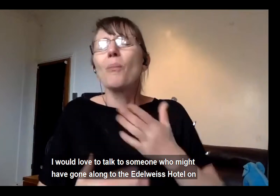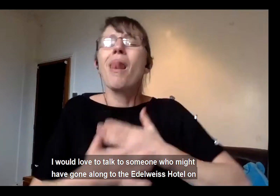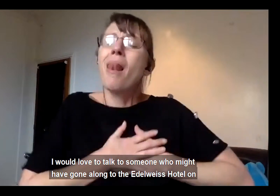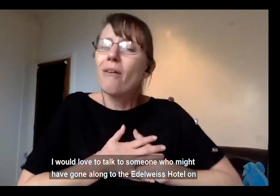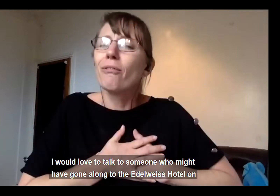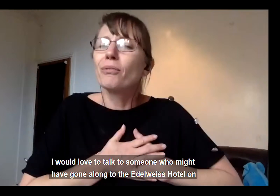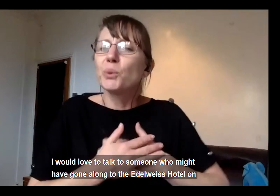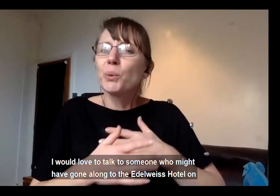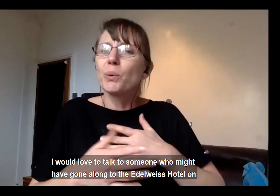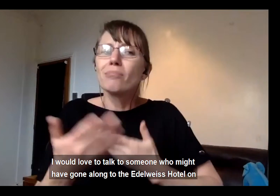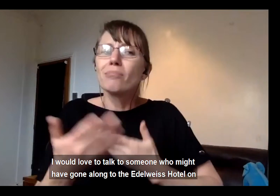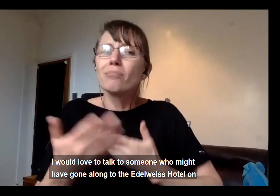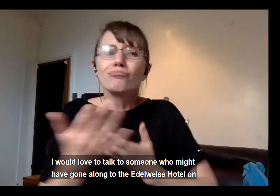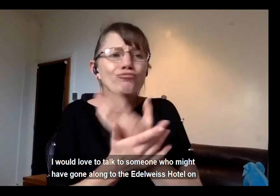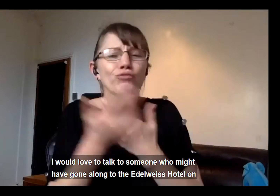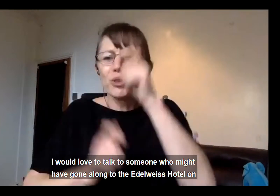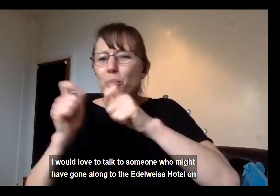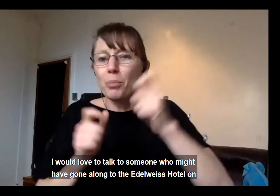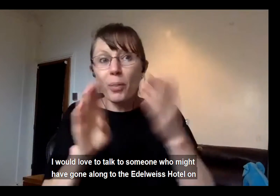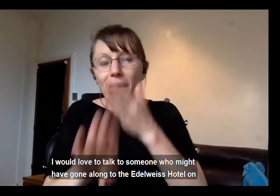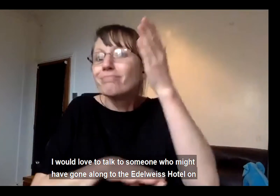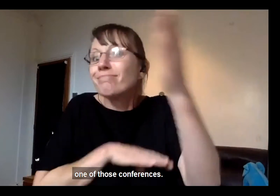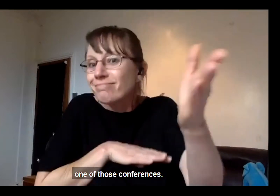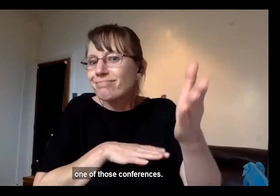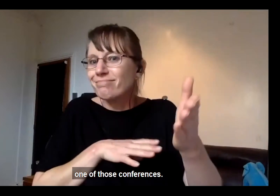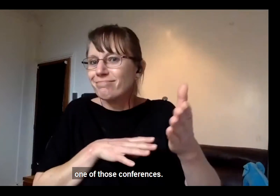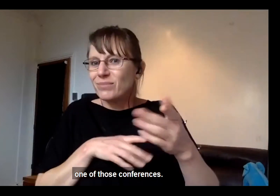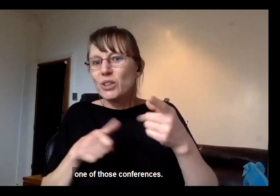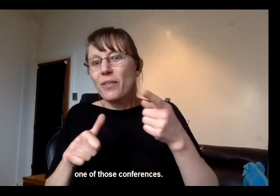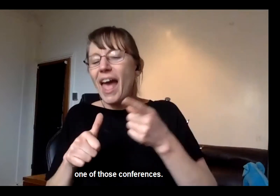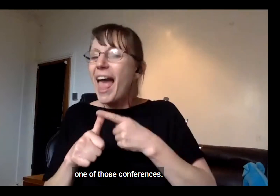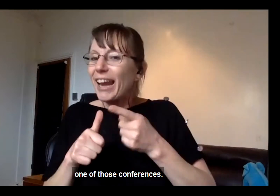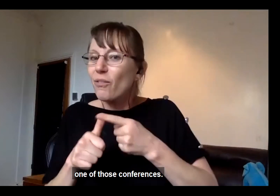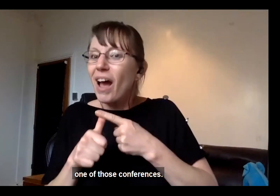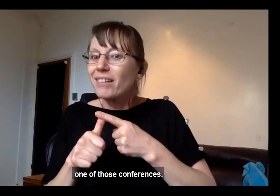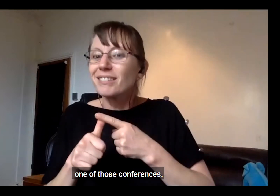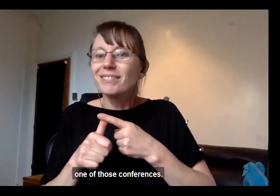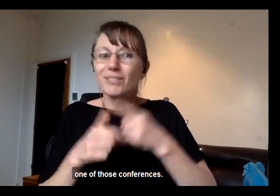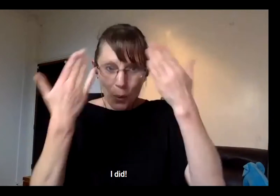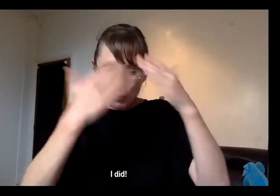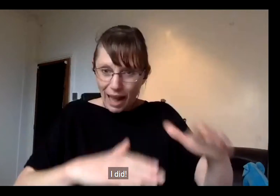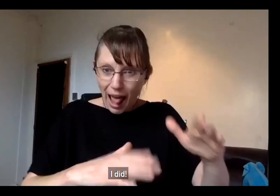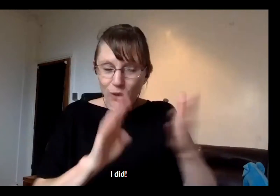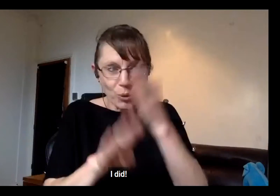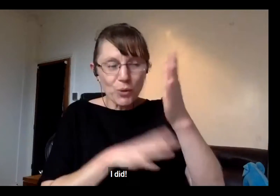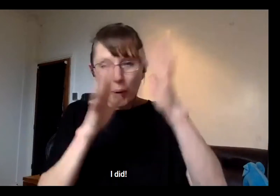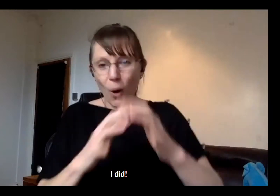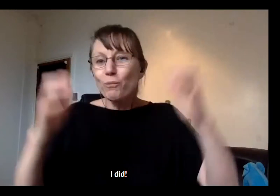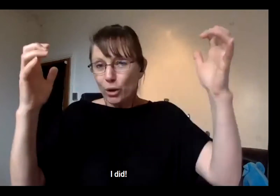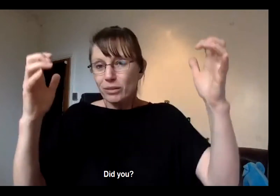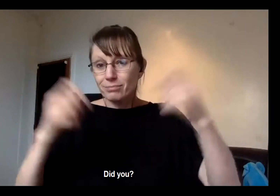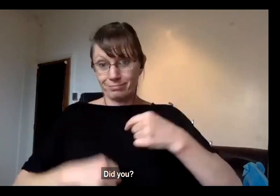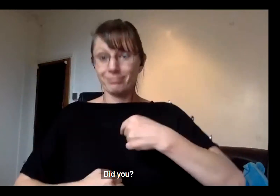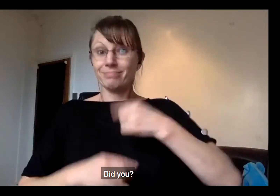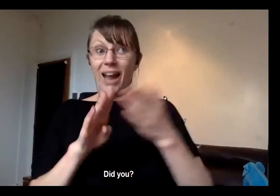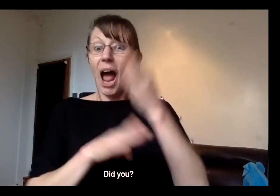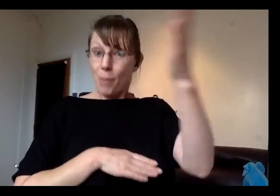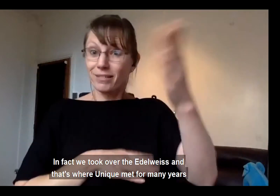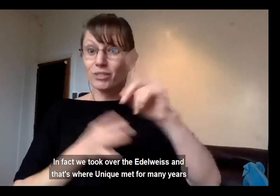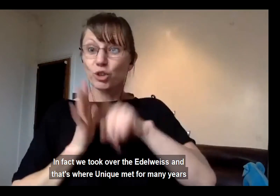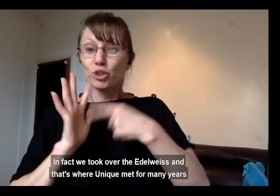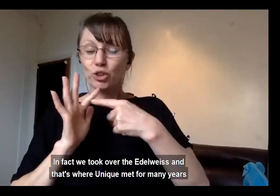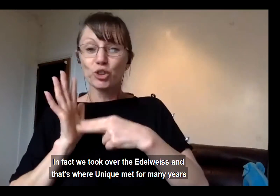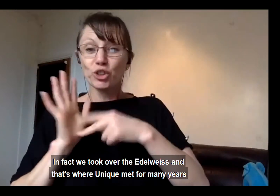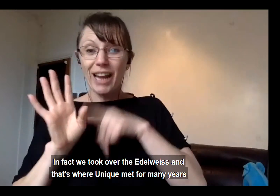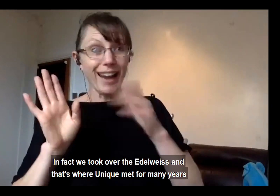to, to talk to someone who might have gone along to the Edelweiss Hotel on one of those conferences. I did. Did you?